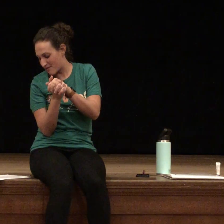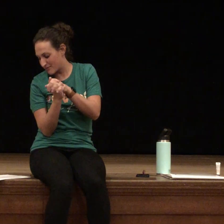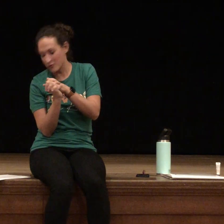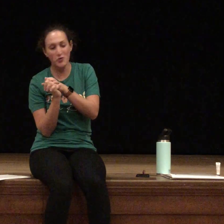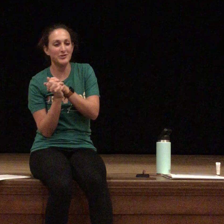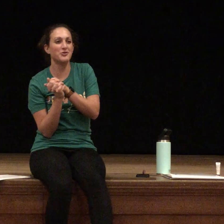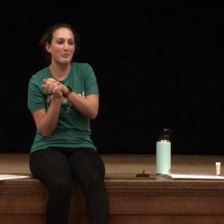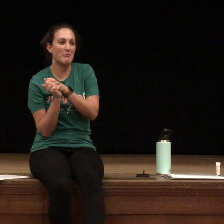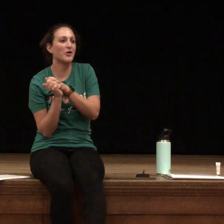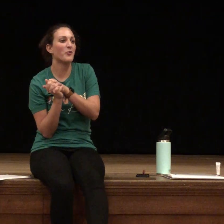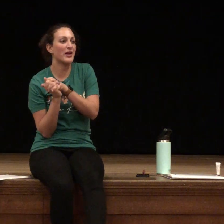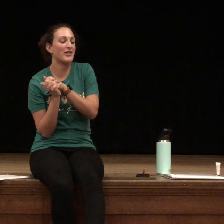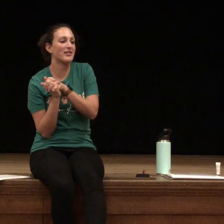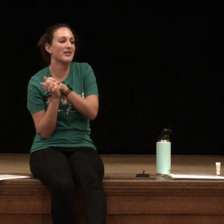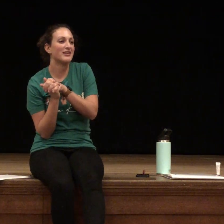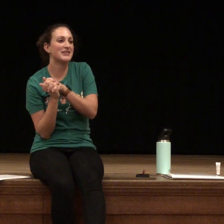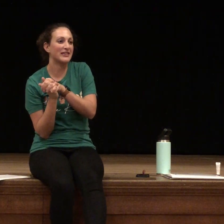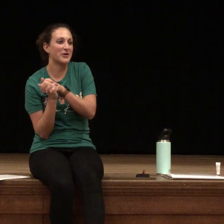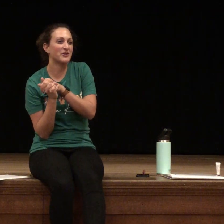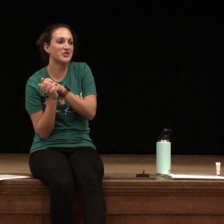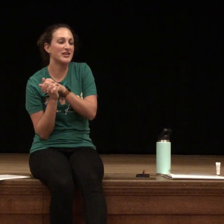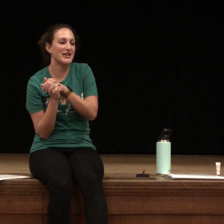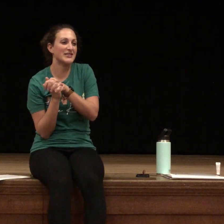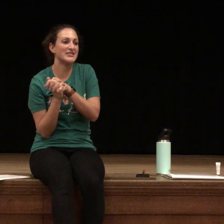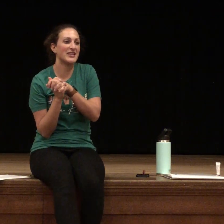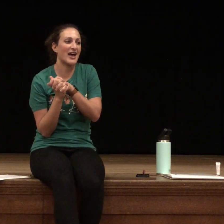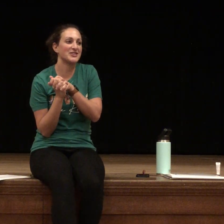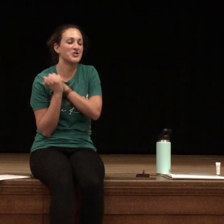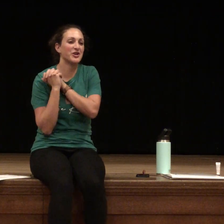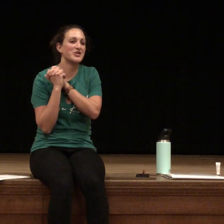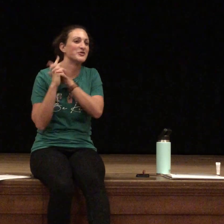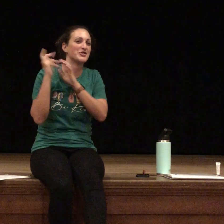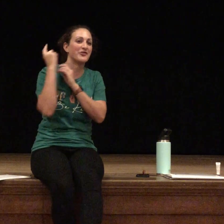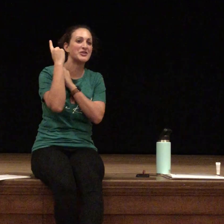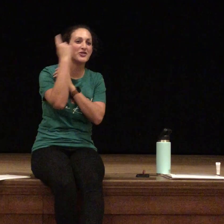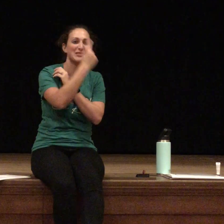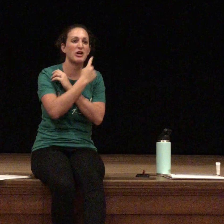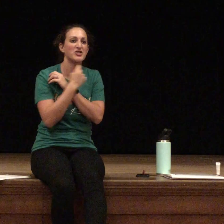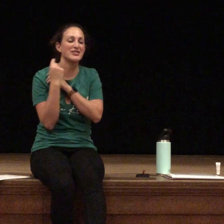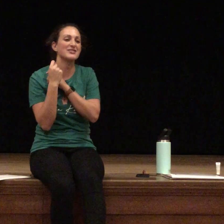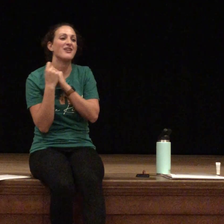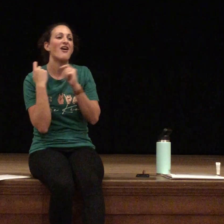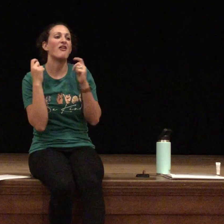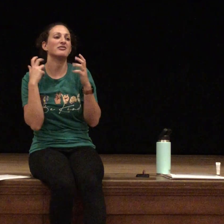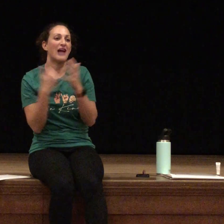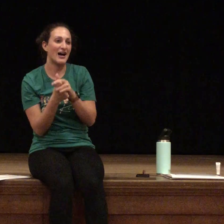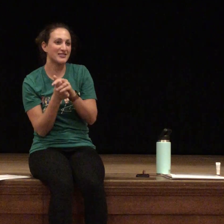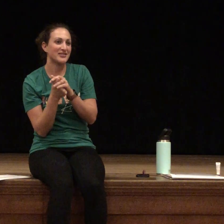a rule to remember with sign language is that you're going to use your facial expressions a lot.